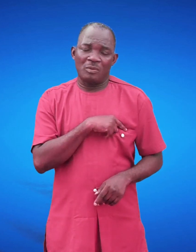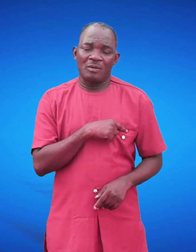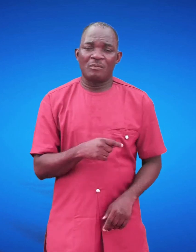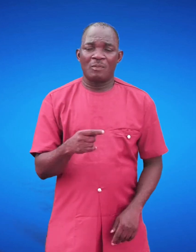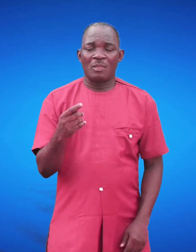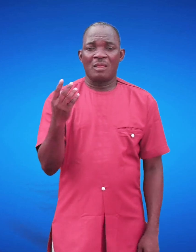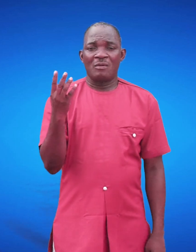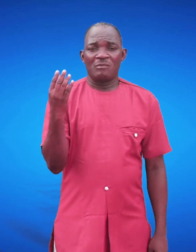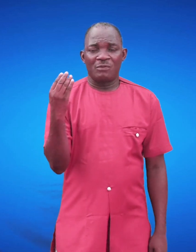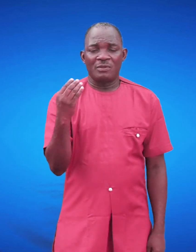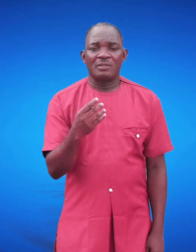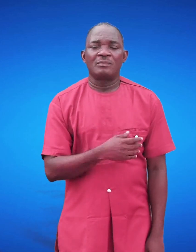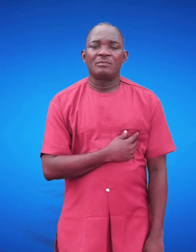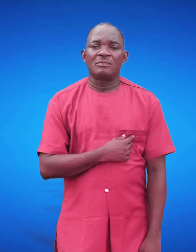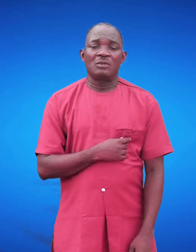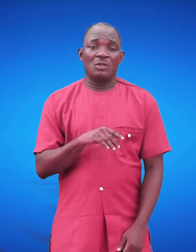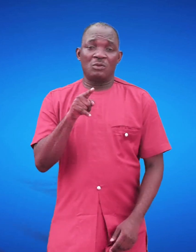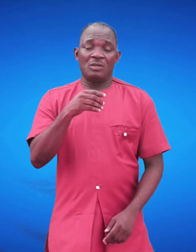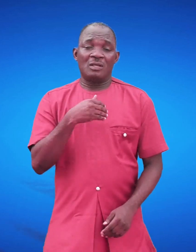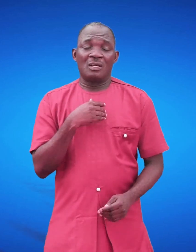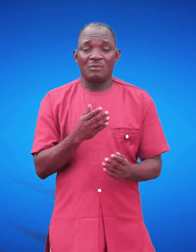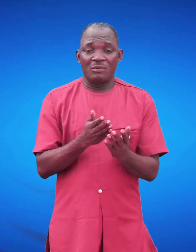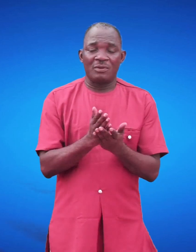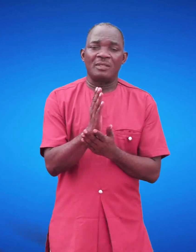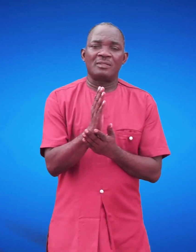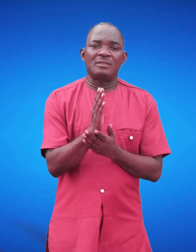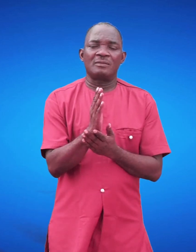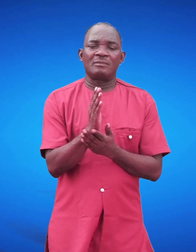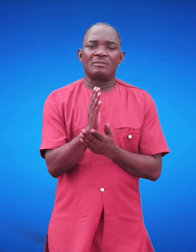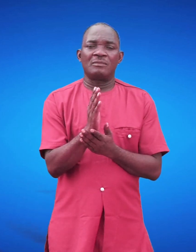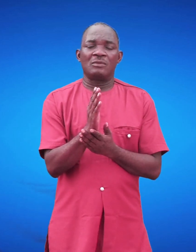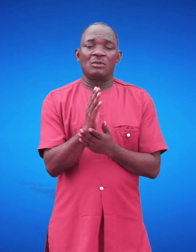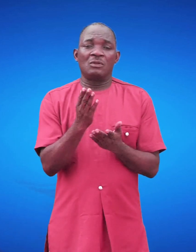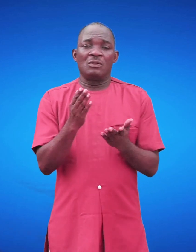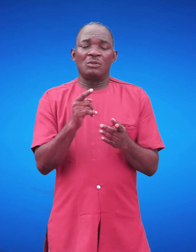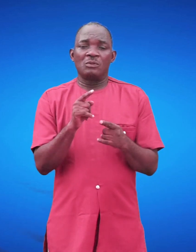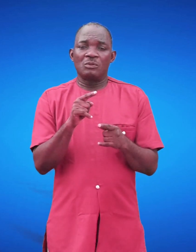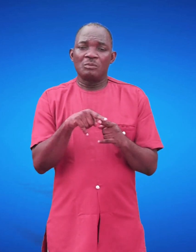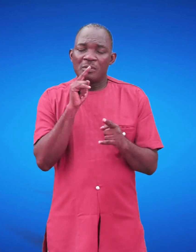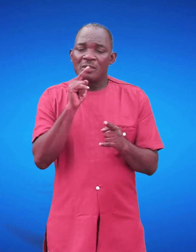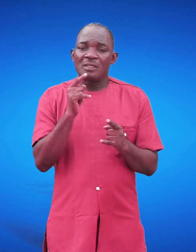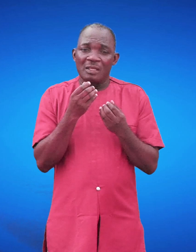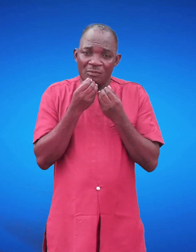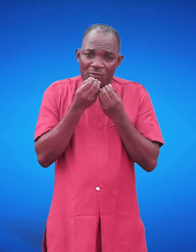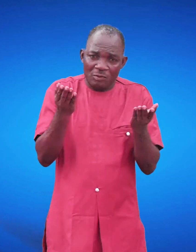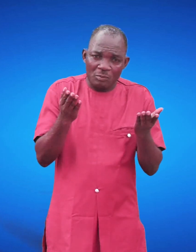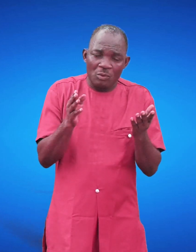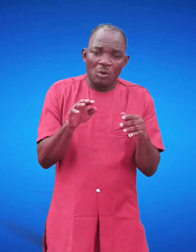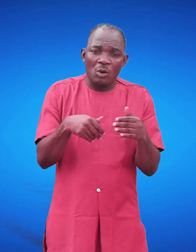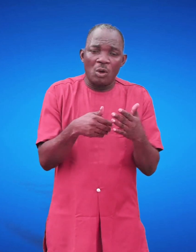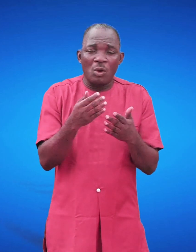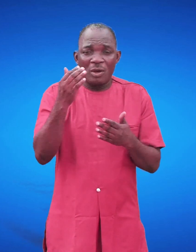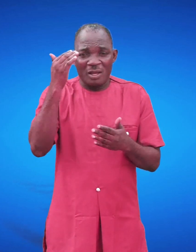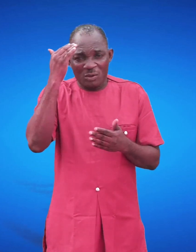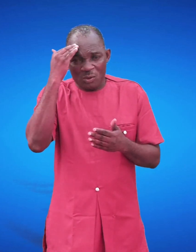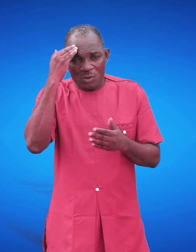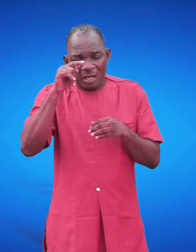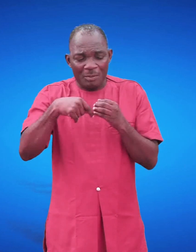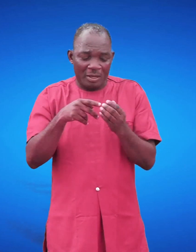14. You have the right to be informed of payment